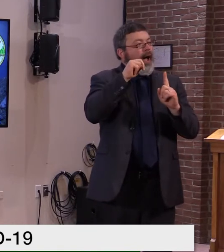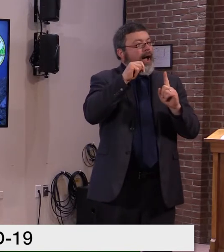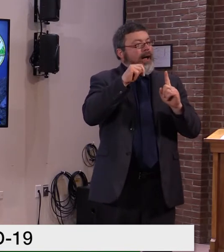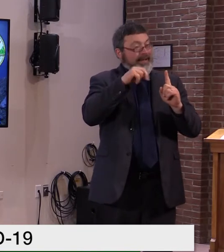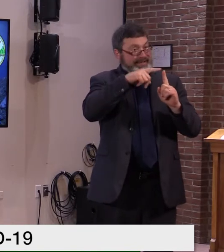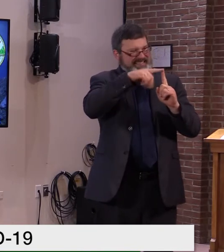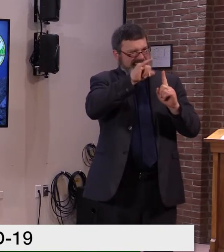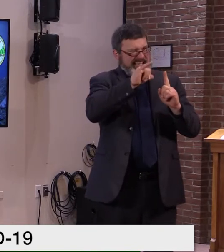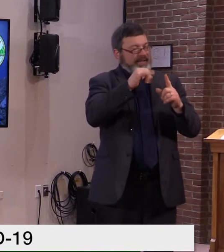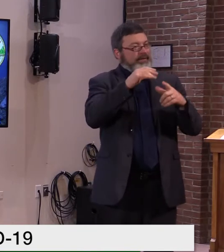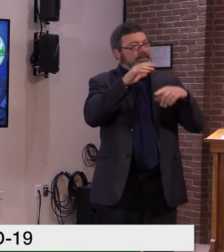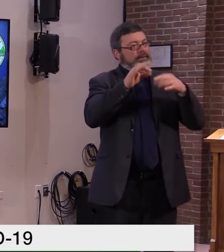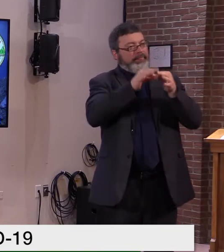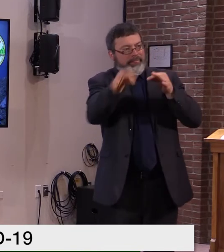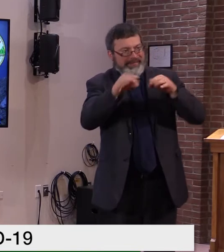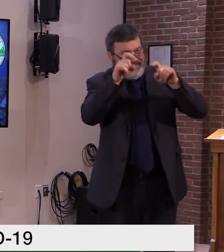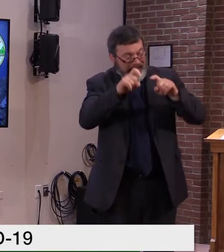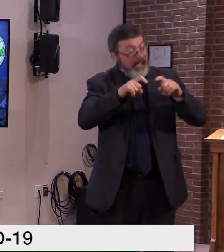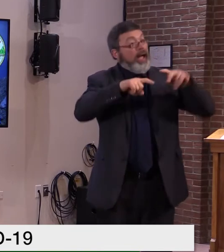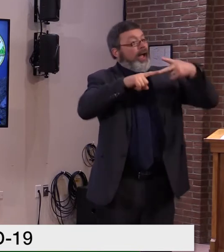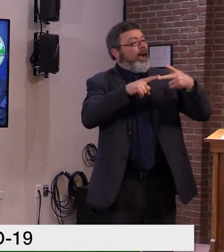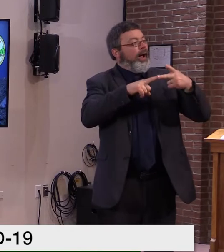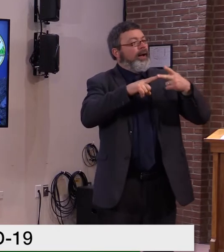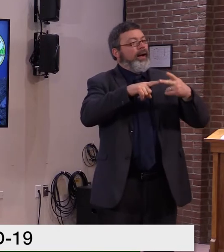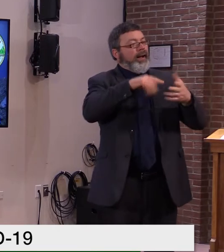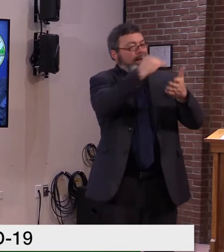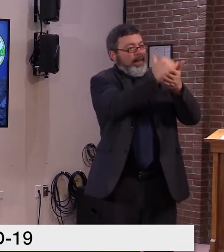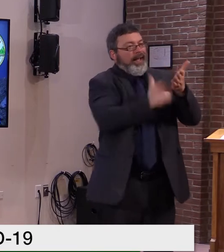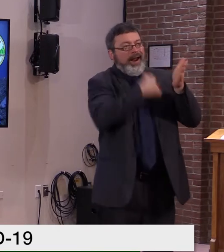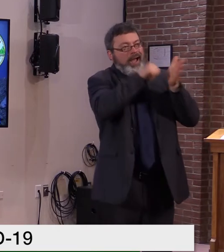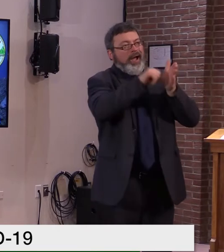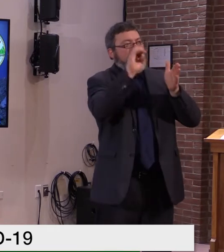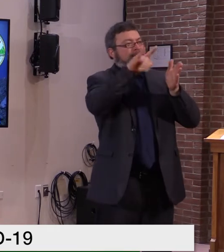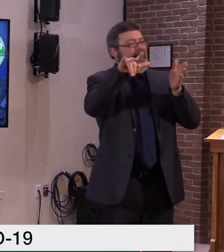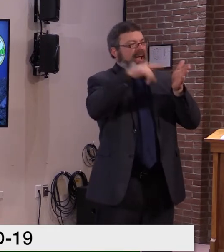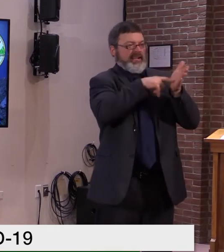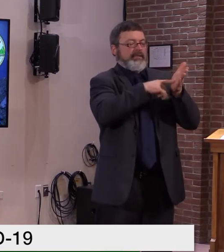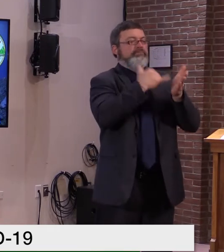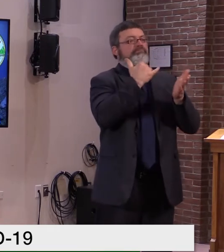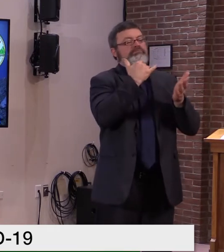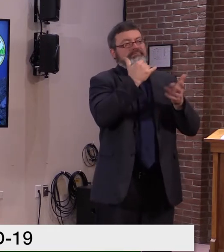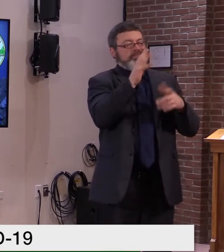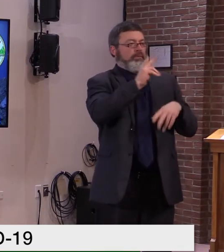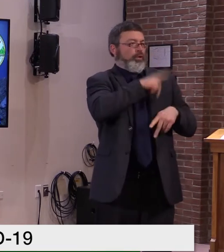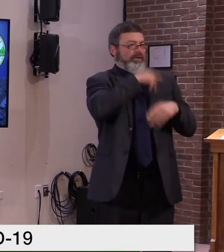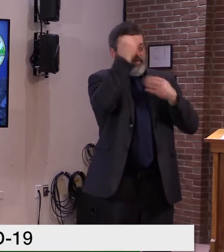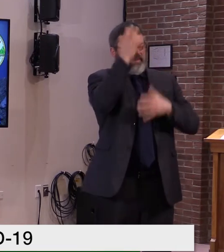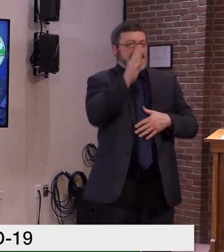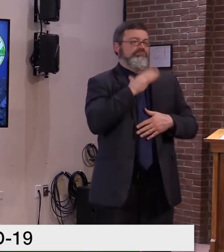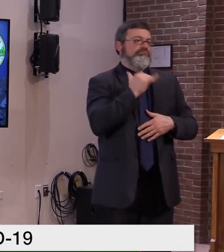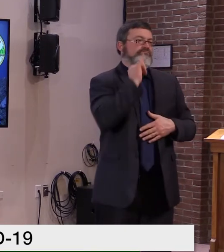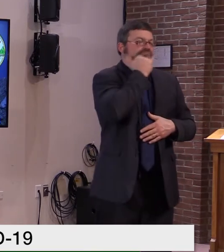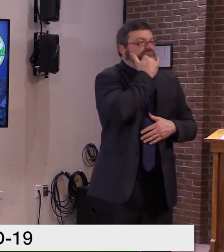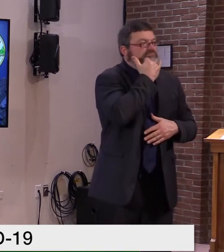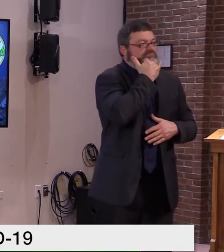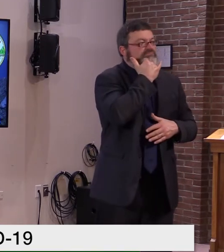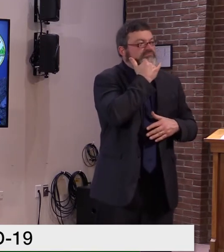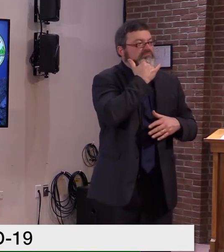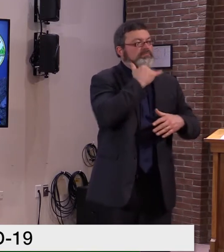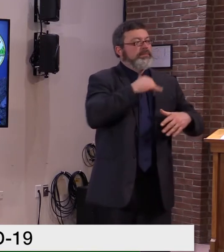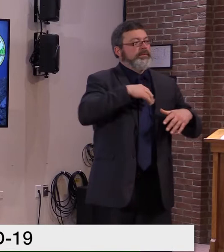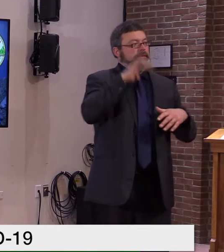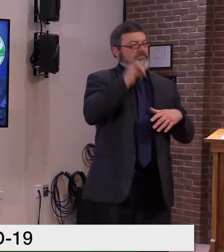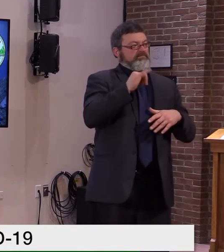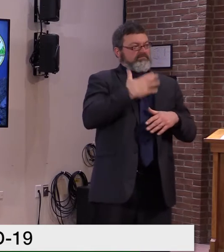addresses improperly attached to it. I've asked the health department to immediately get additional testing sites in